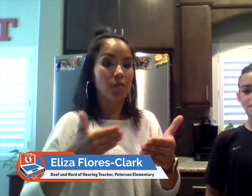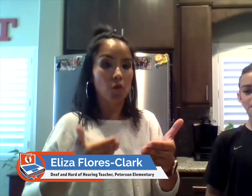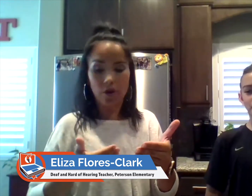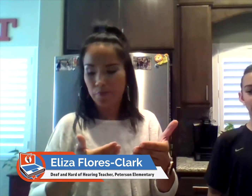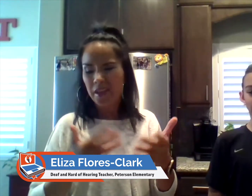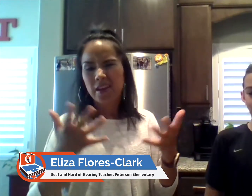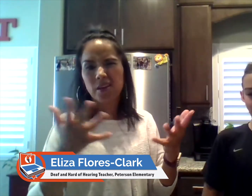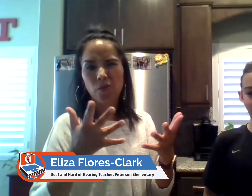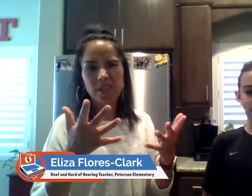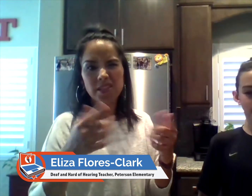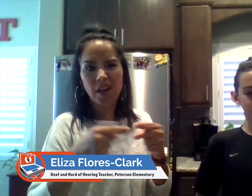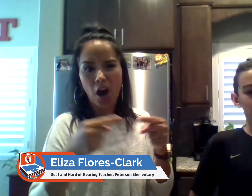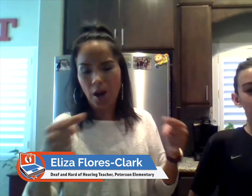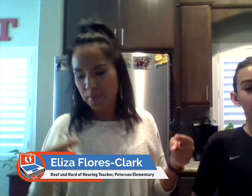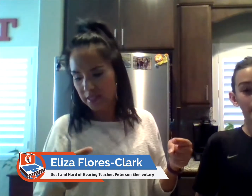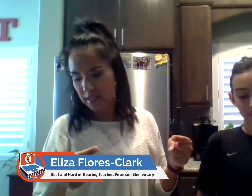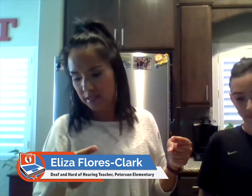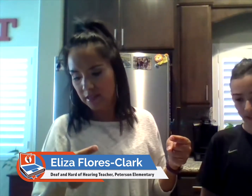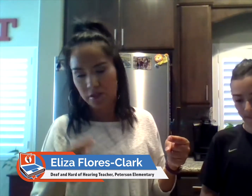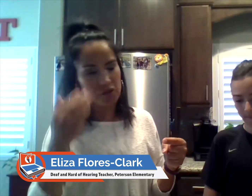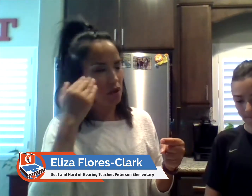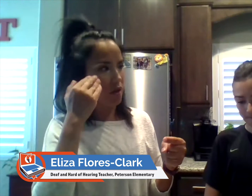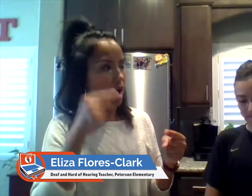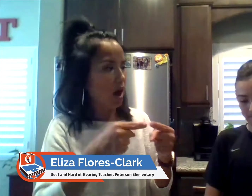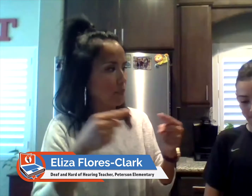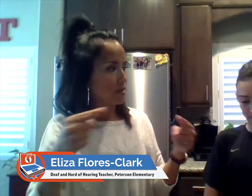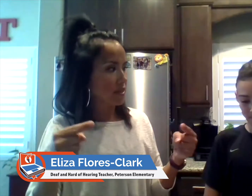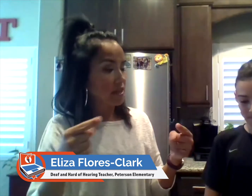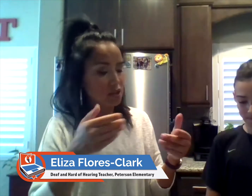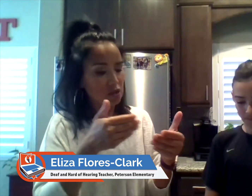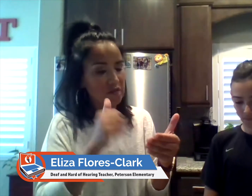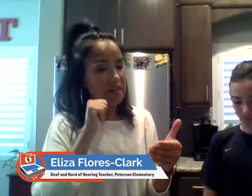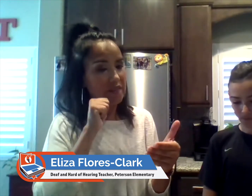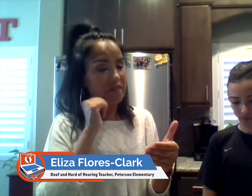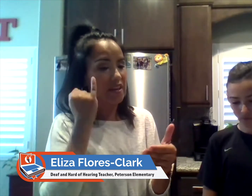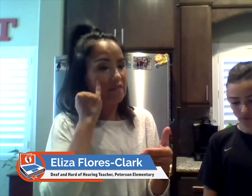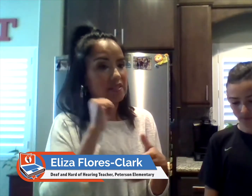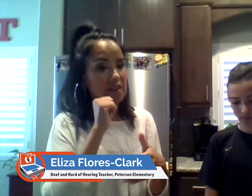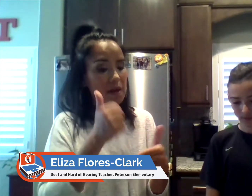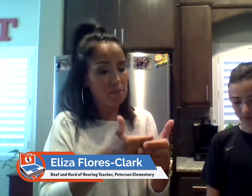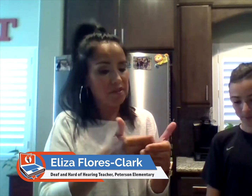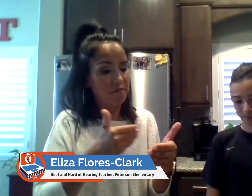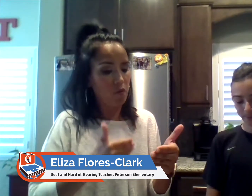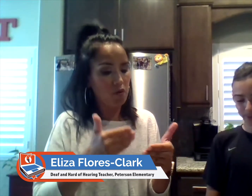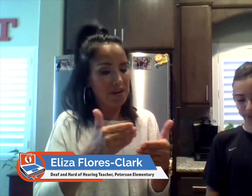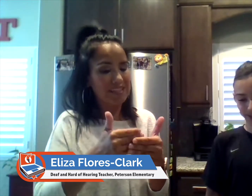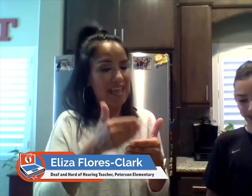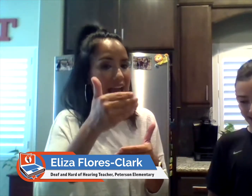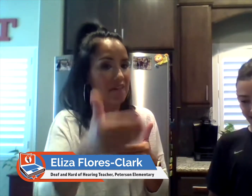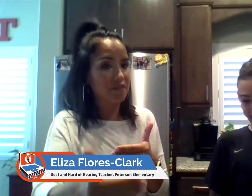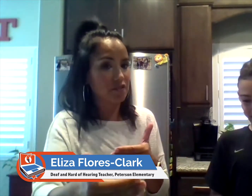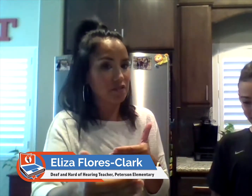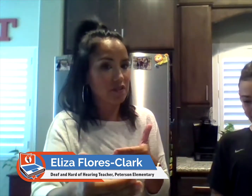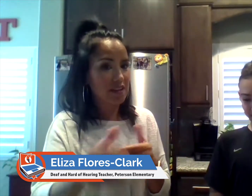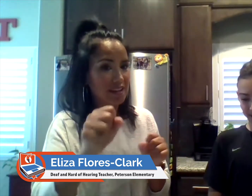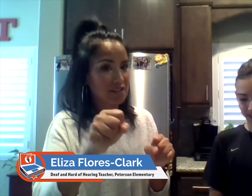before. Now what's the opposite? Do you know the opposite? So if it's not before, it's after. Do you